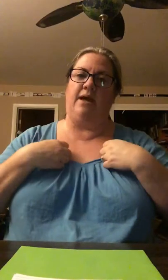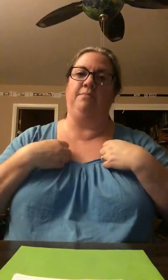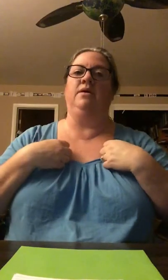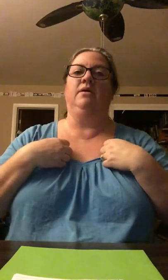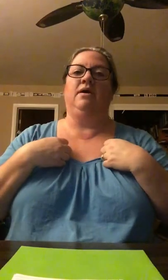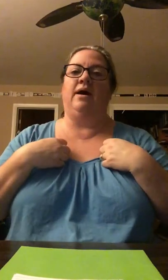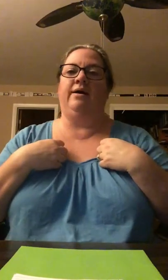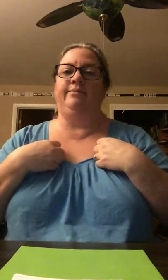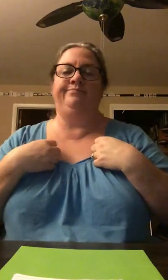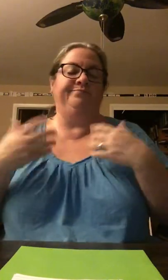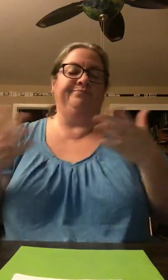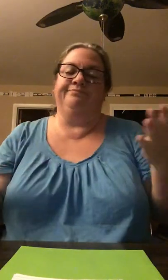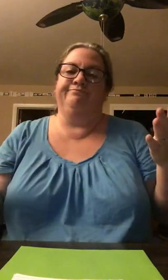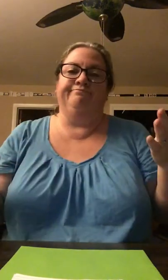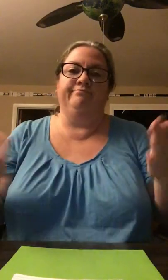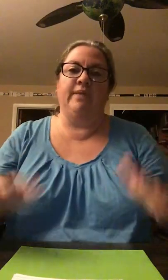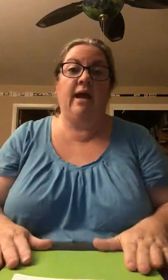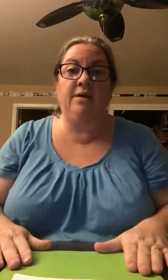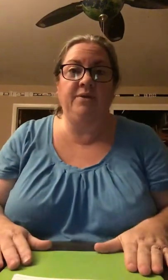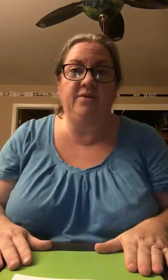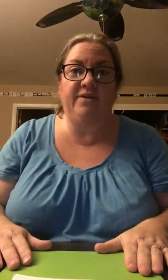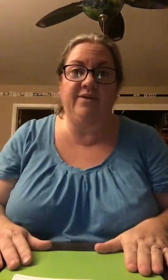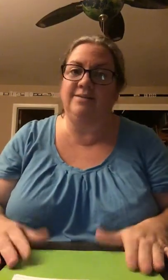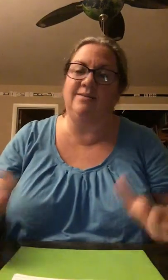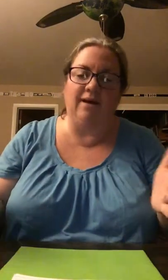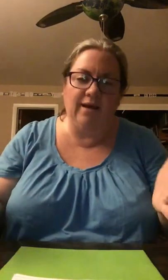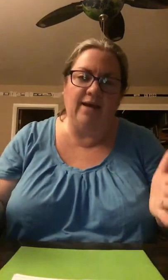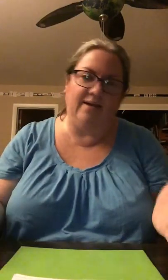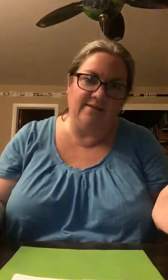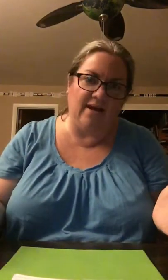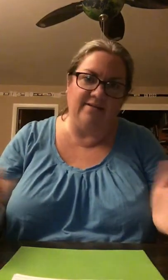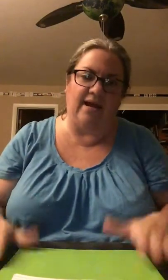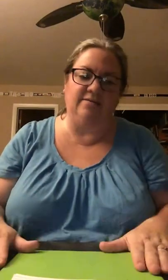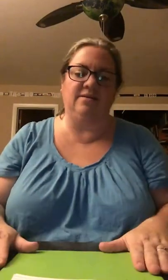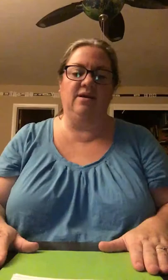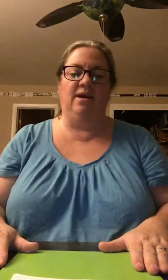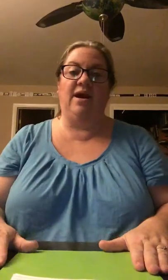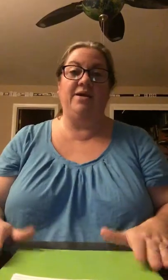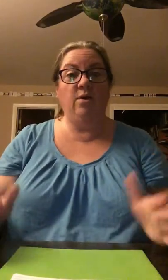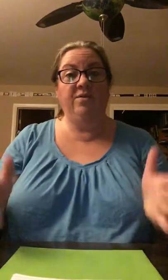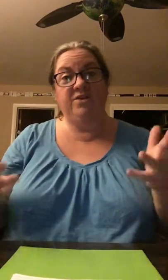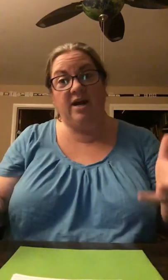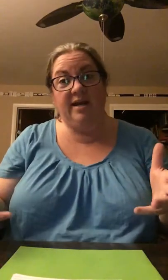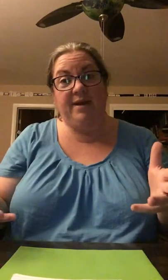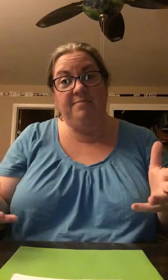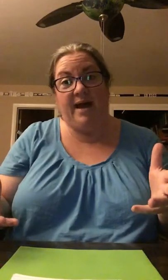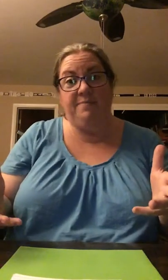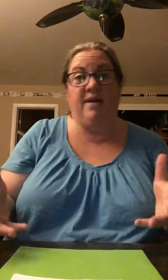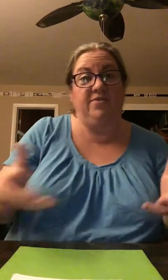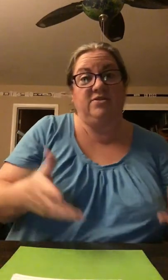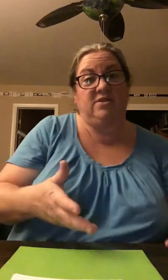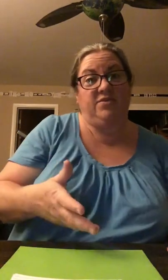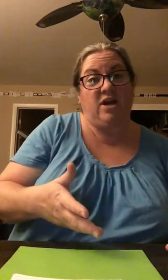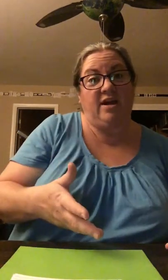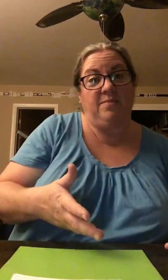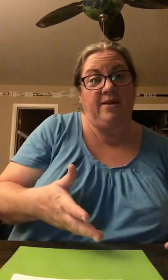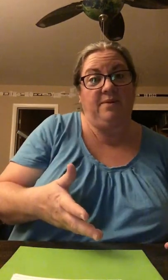time. How do we know the difference? Again, it's context. I know if you're talking about a backpack versus if you're talking about your